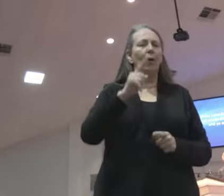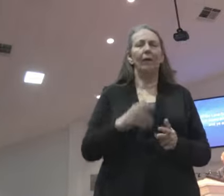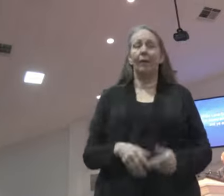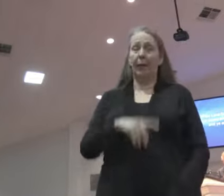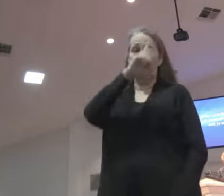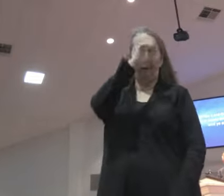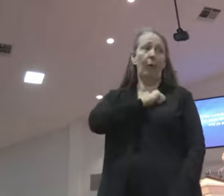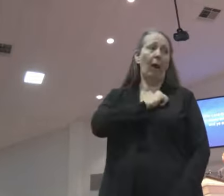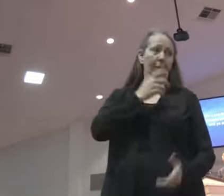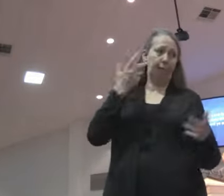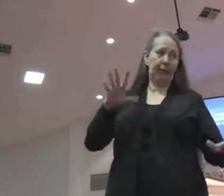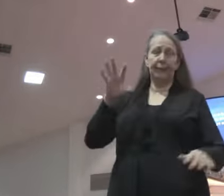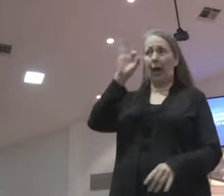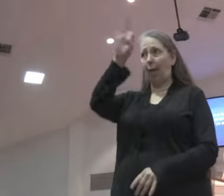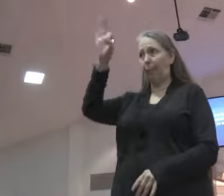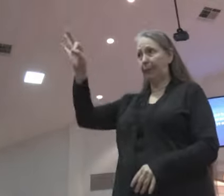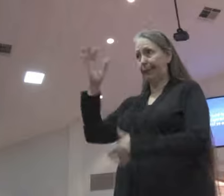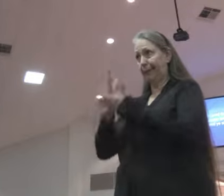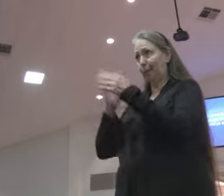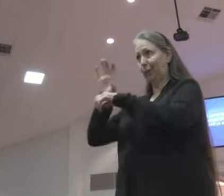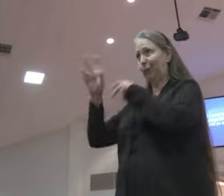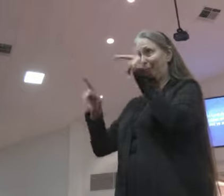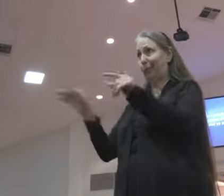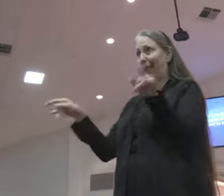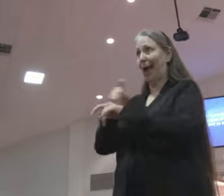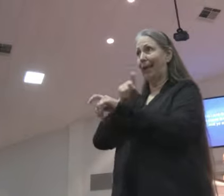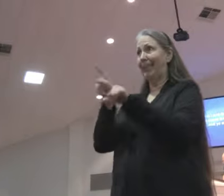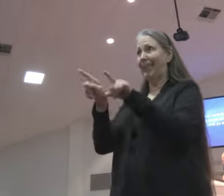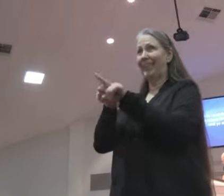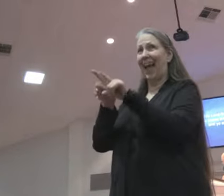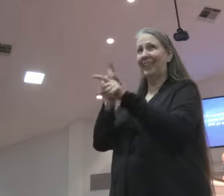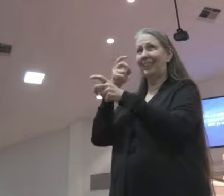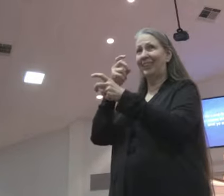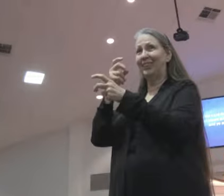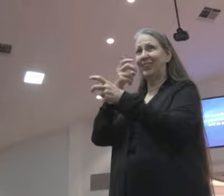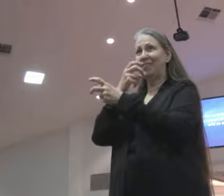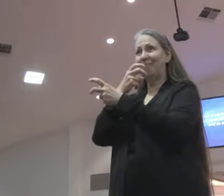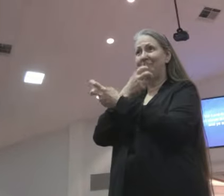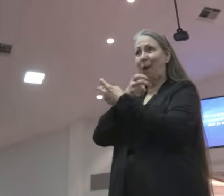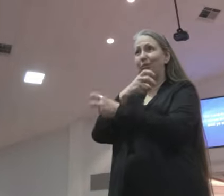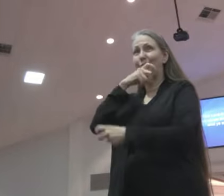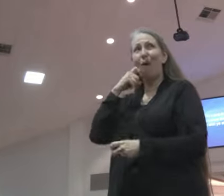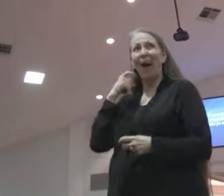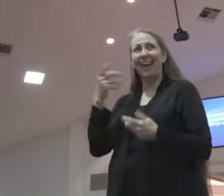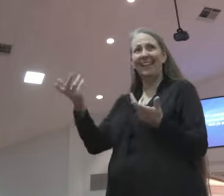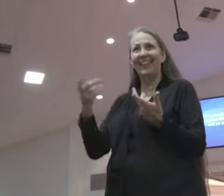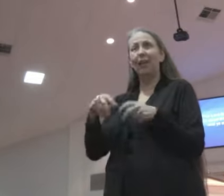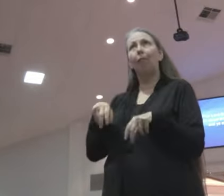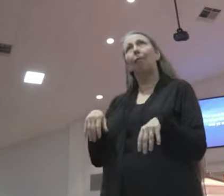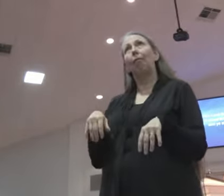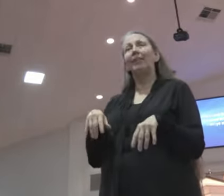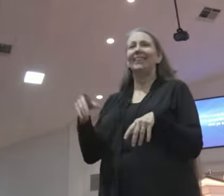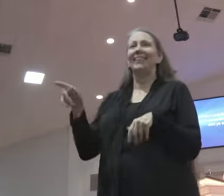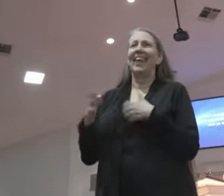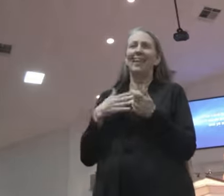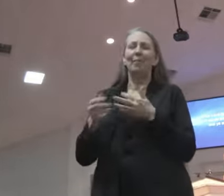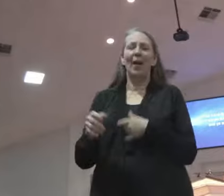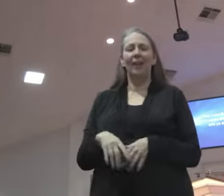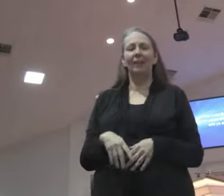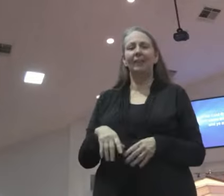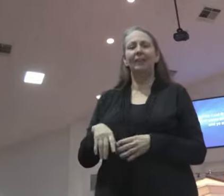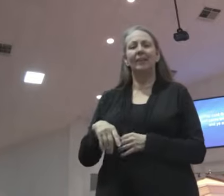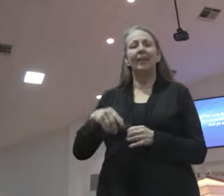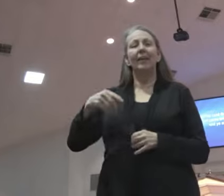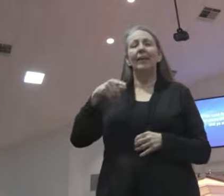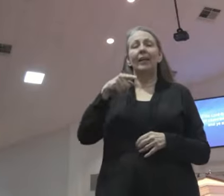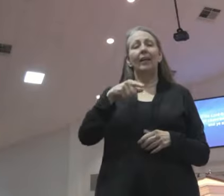Brother Arnold. Yeah, he knows. Brother Arnold knows. Thus saith the Lord God unto these bones, behold, I will cause breath